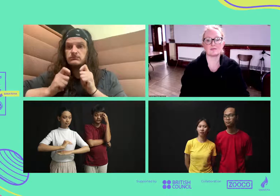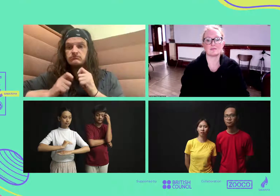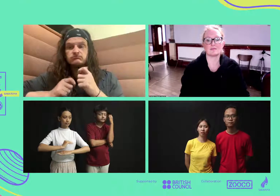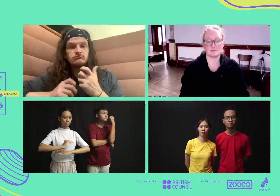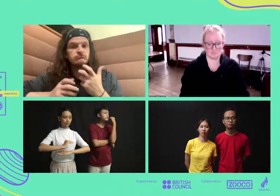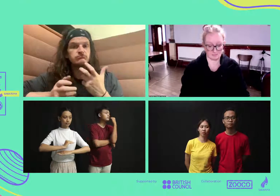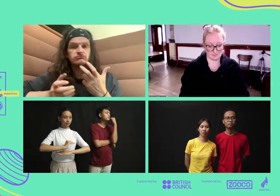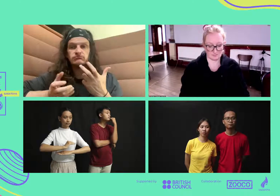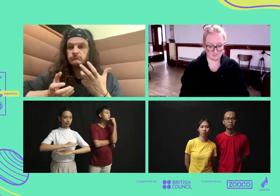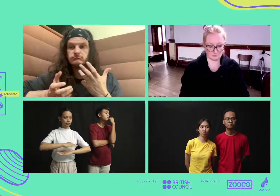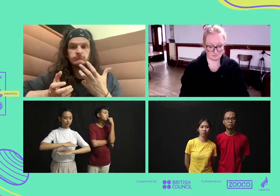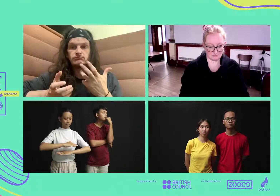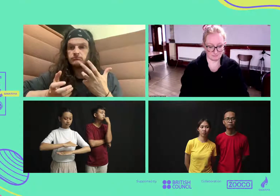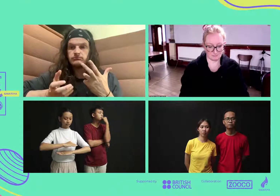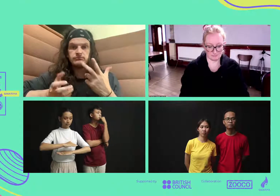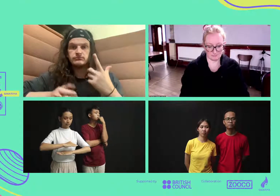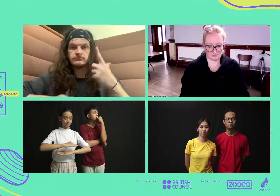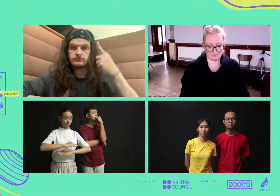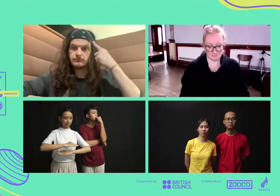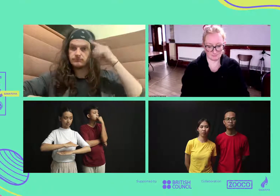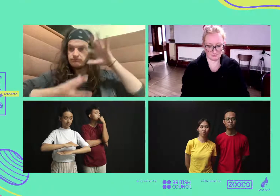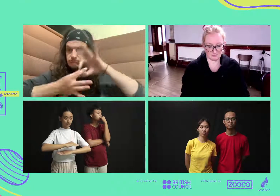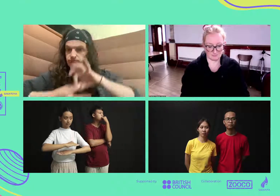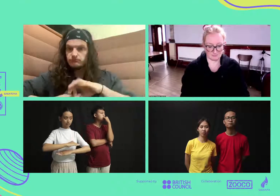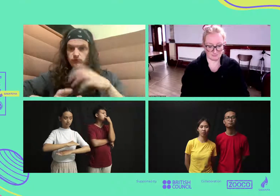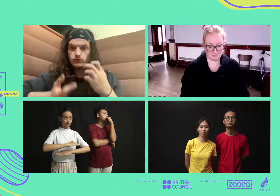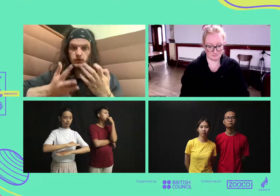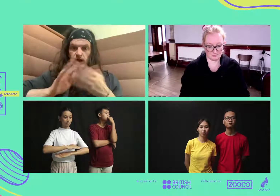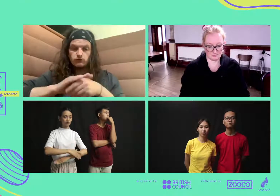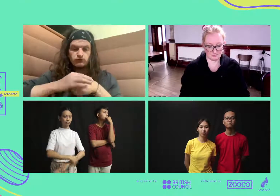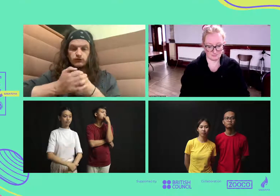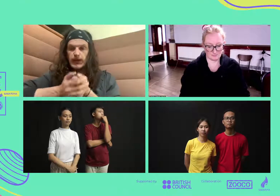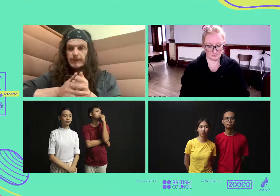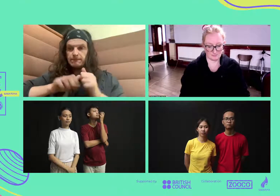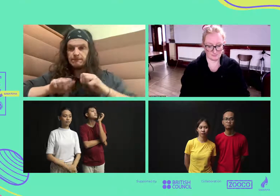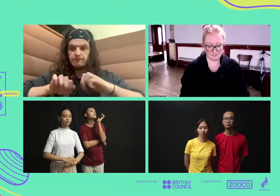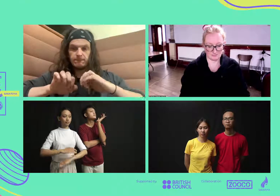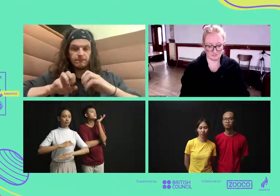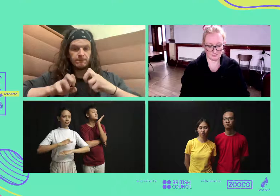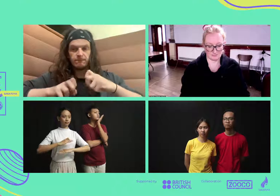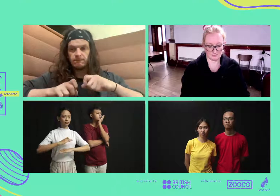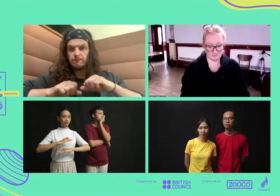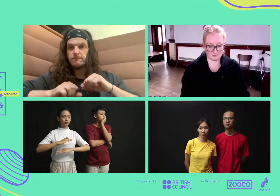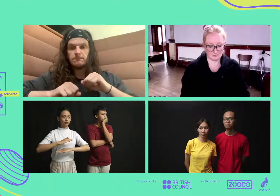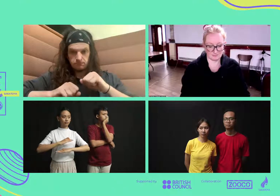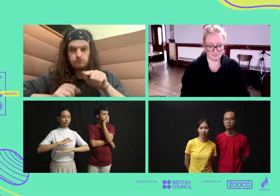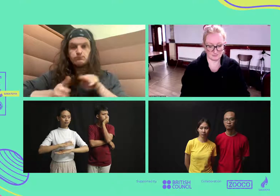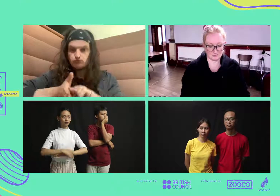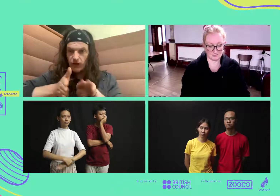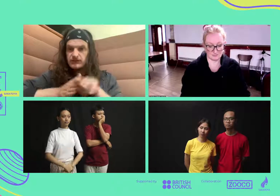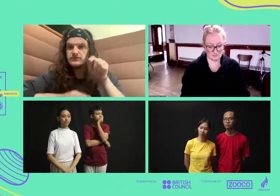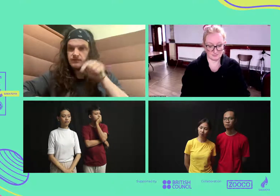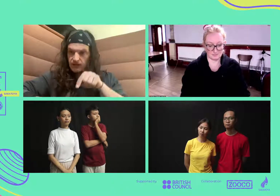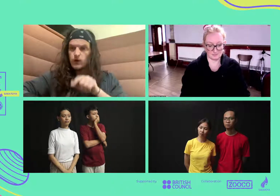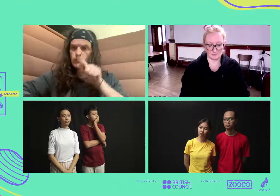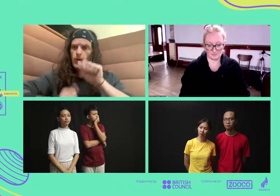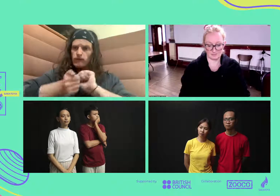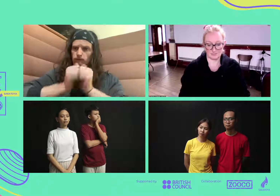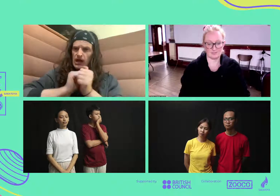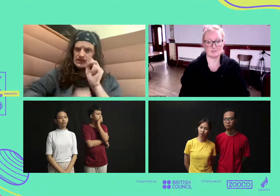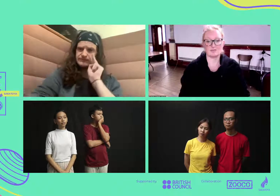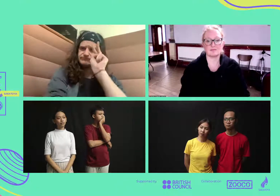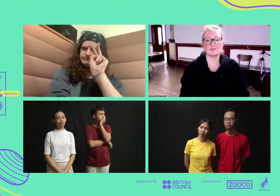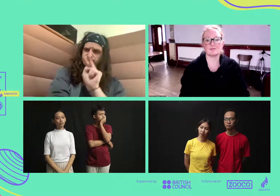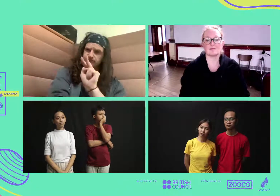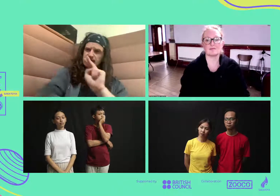And also, facial expressions are very important. So think about linking the facial expressions to your